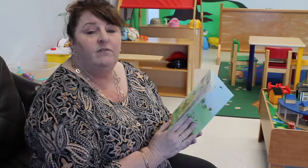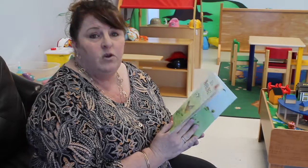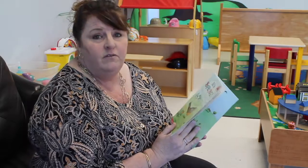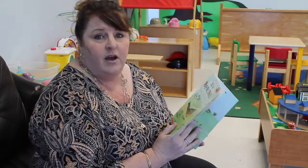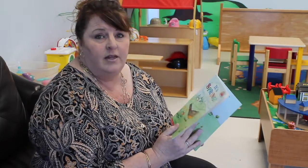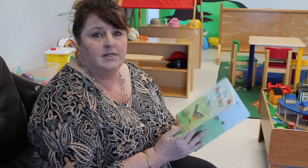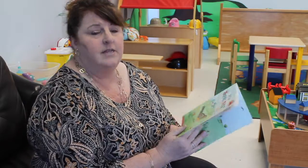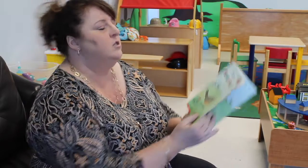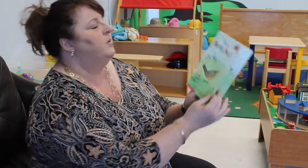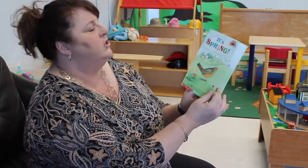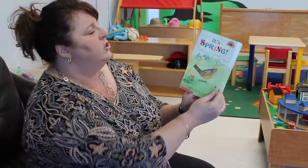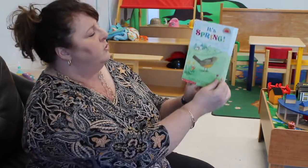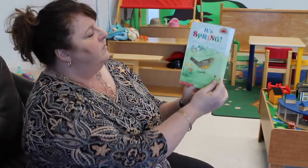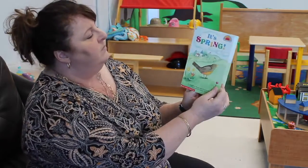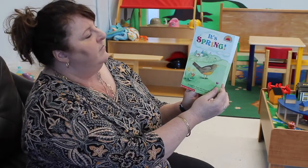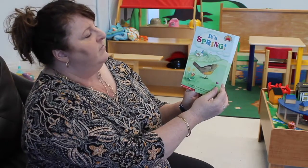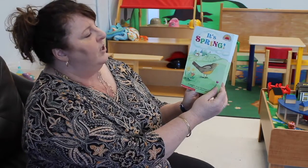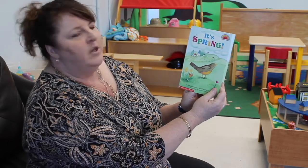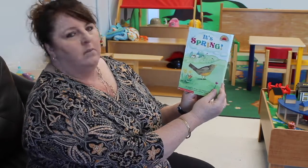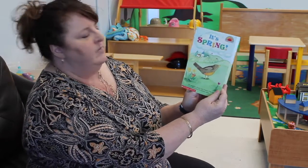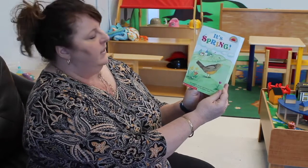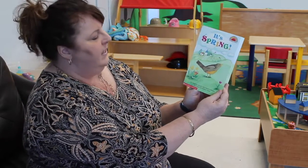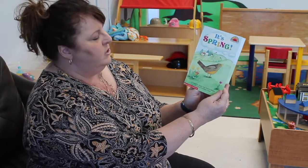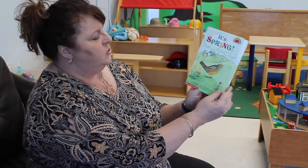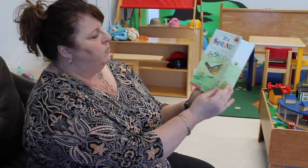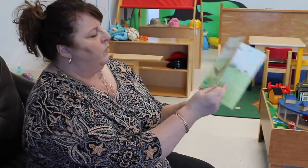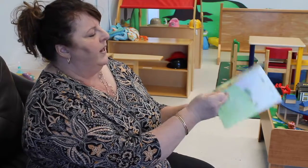can find signs of springs too. Here we go. It's spring.